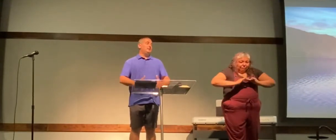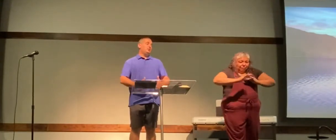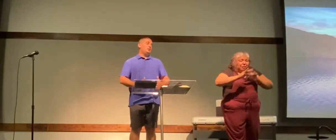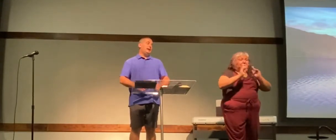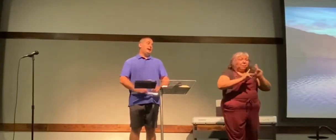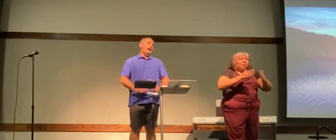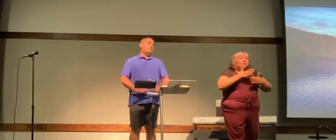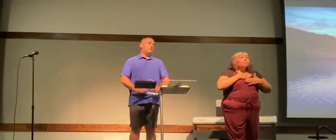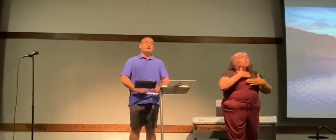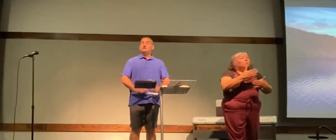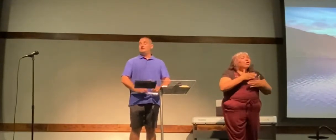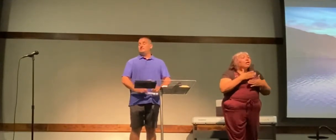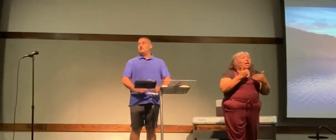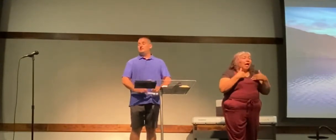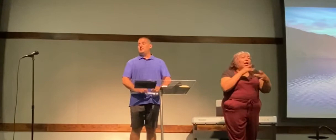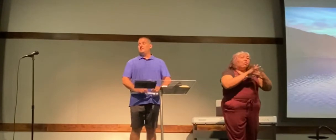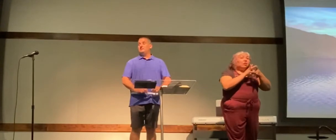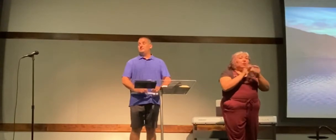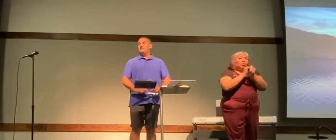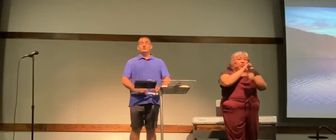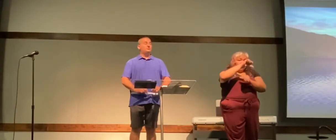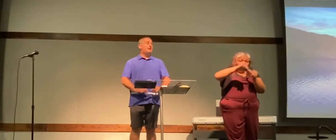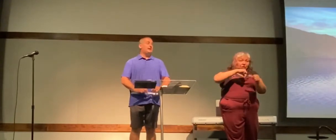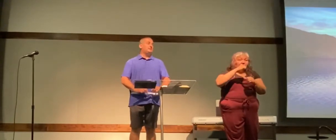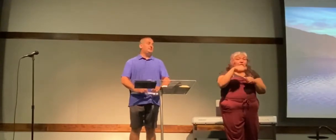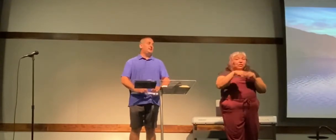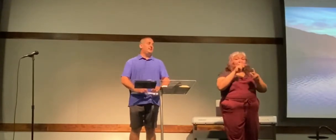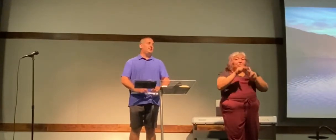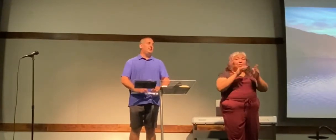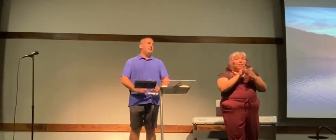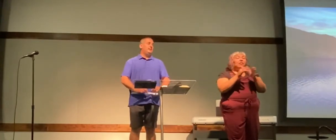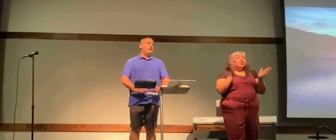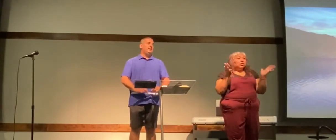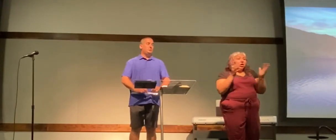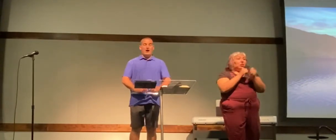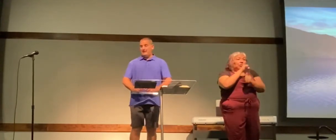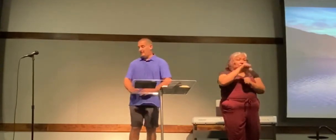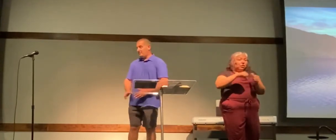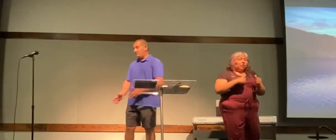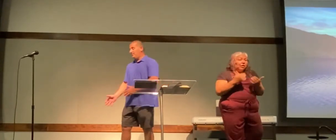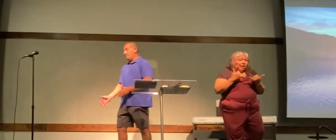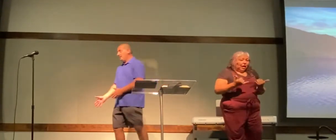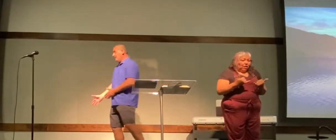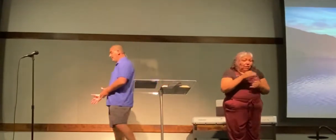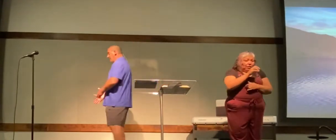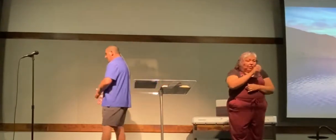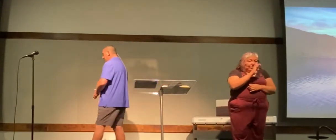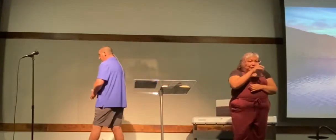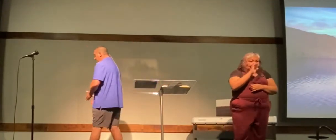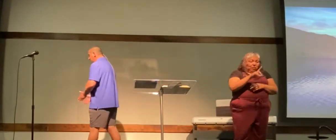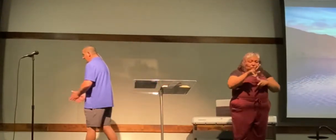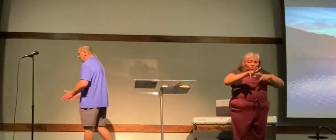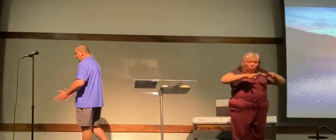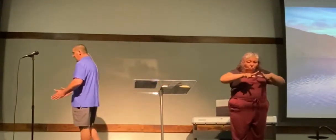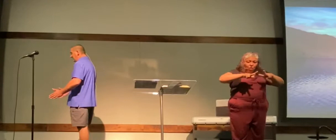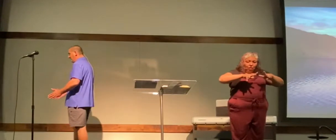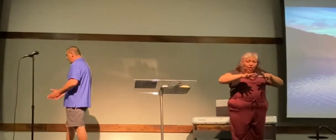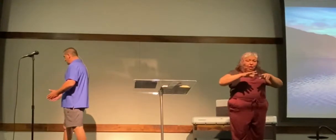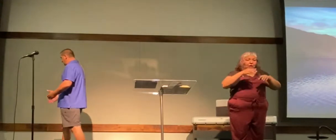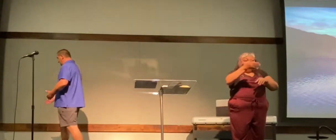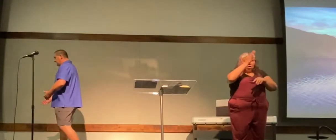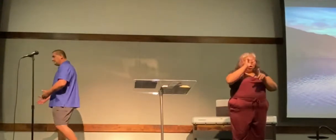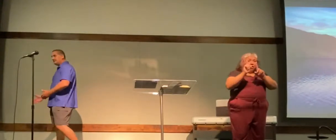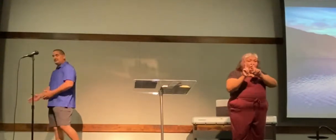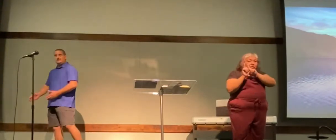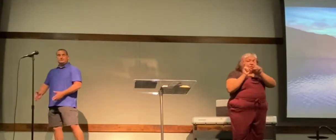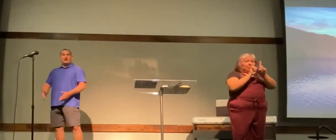once had relationships with each other. These are folks who talk to each other. And he's walking through them. God is navigating him